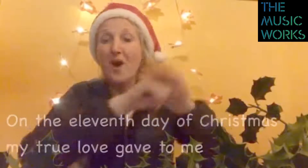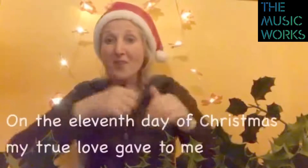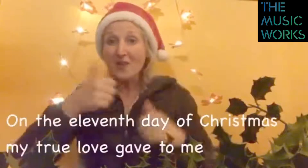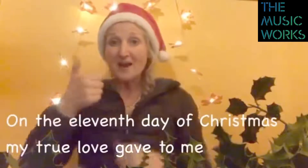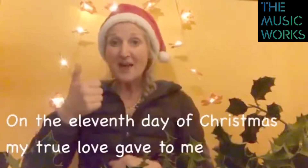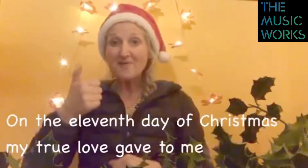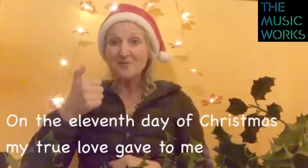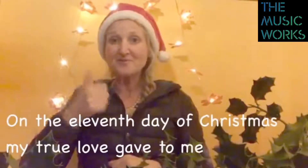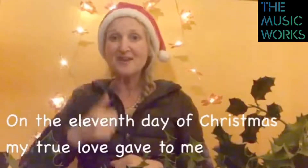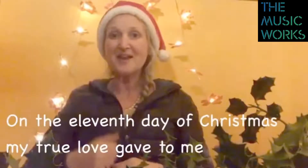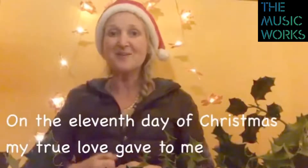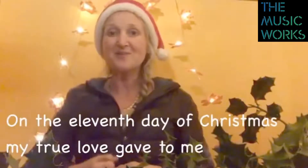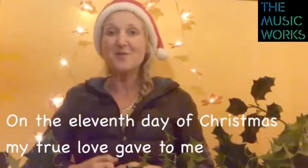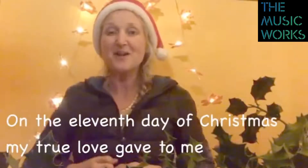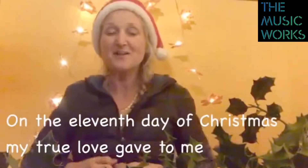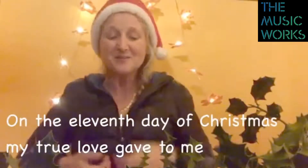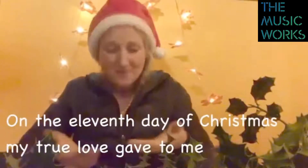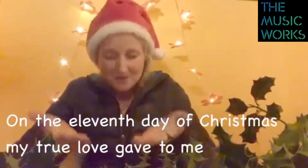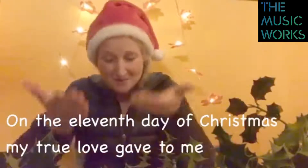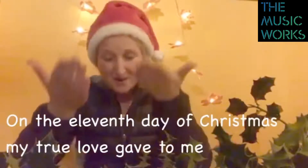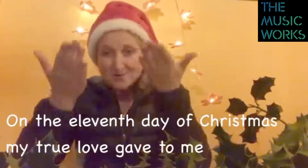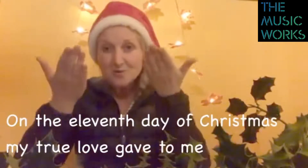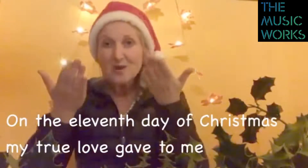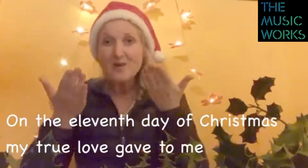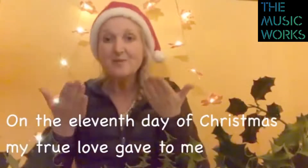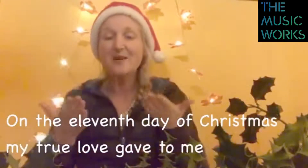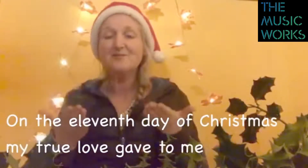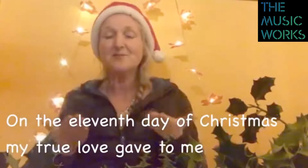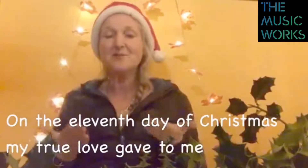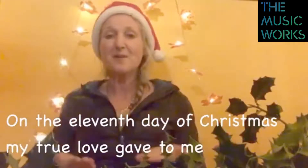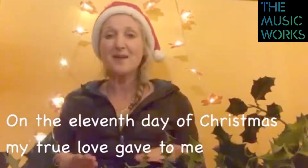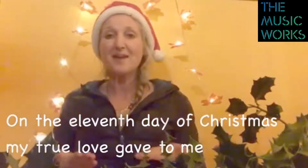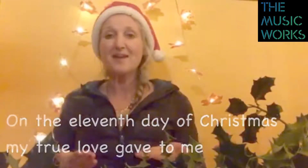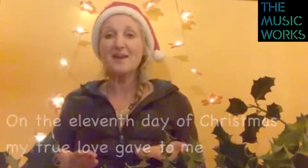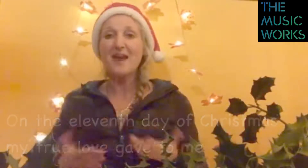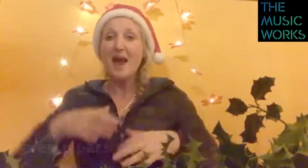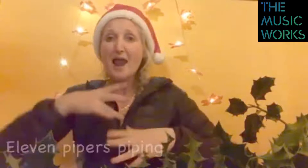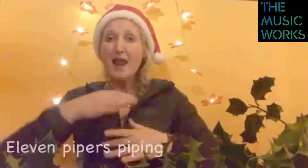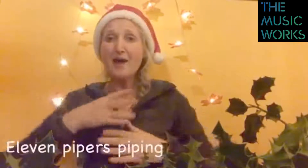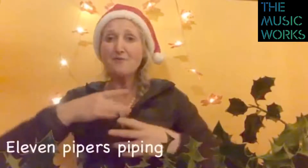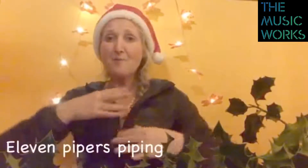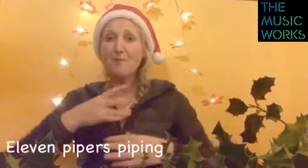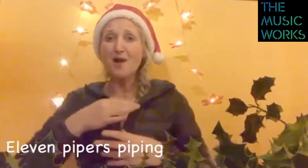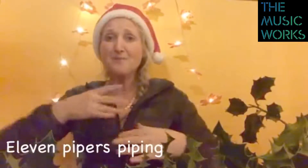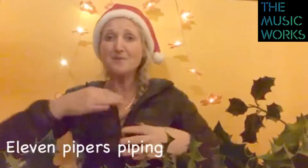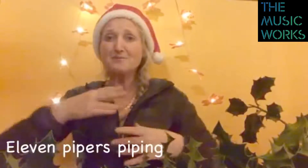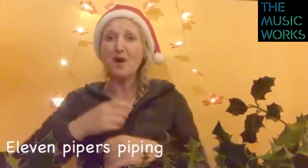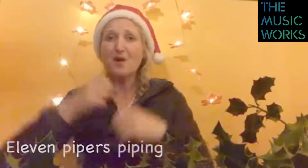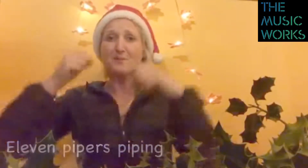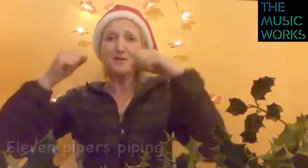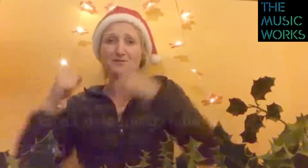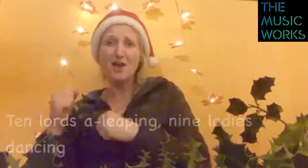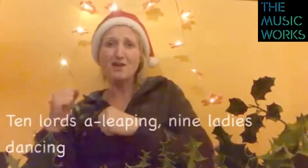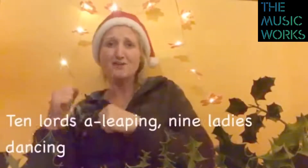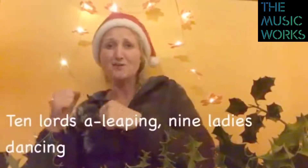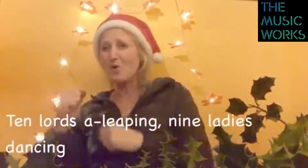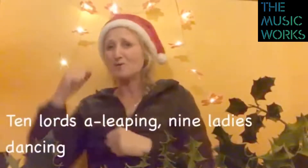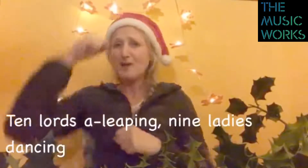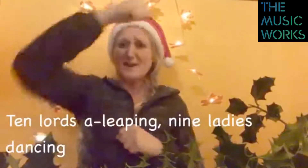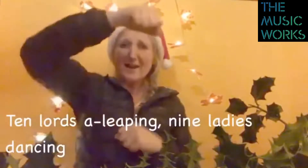the 11th day of Christmas my true love gave to me. 11 pipers piping, 10 lords are